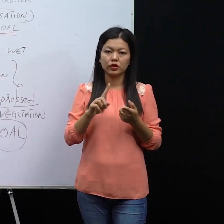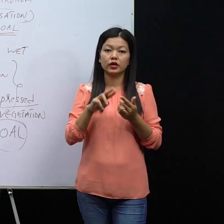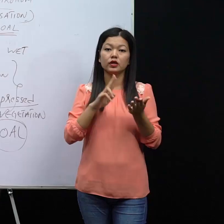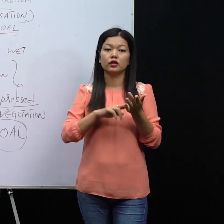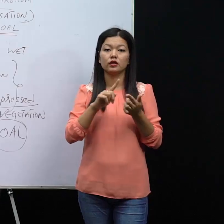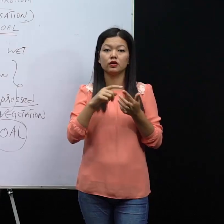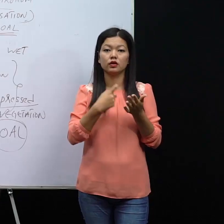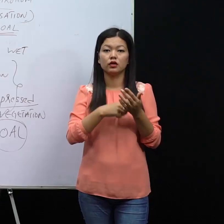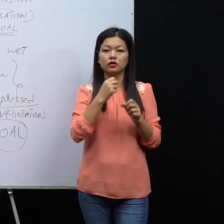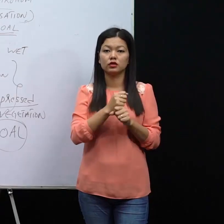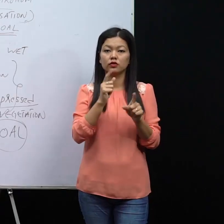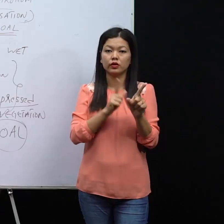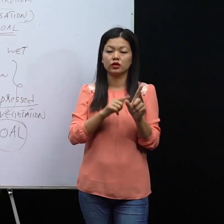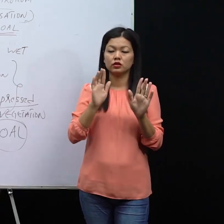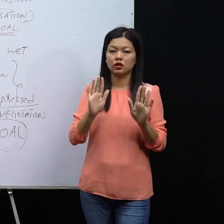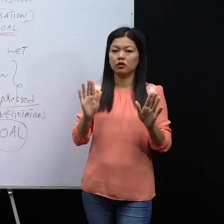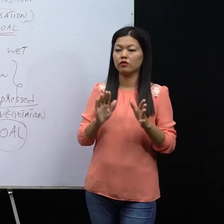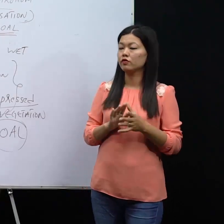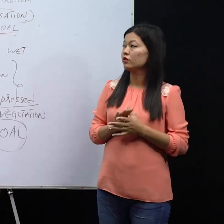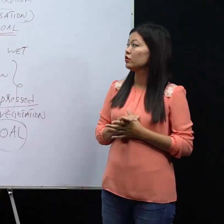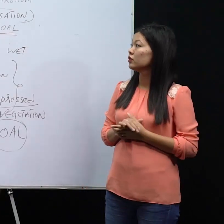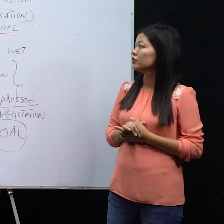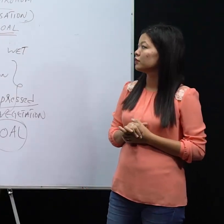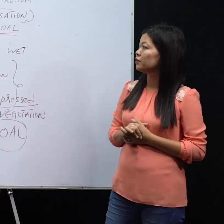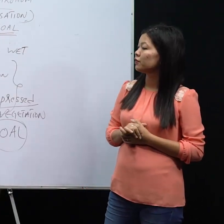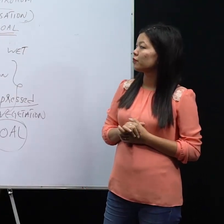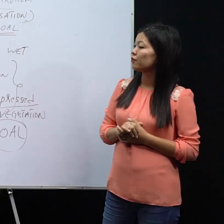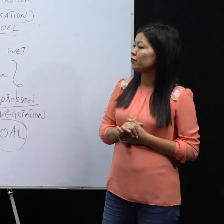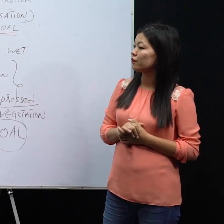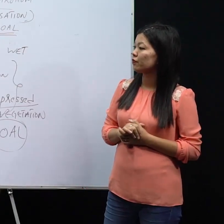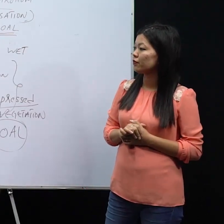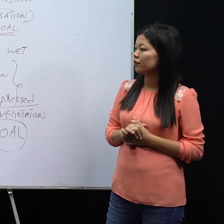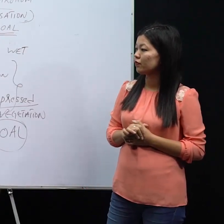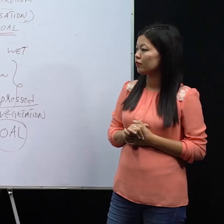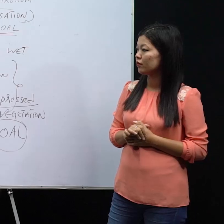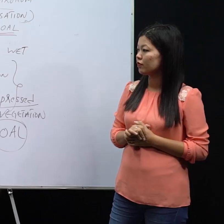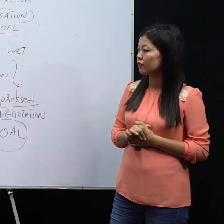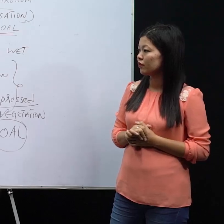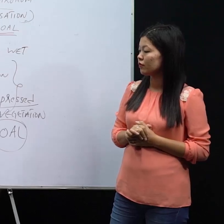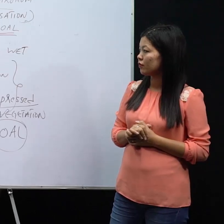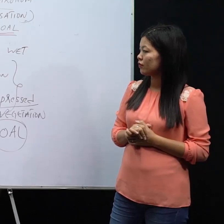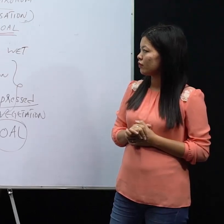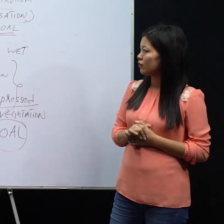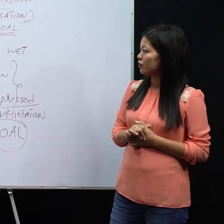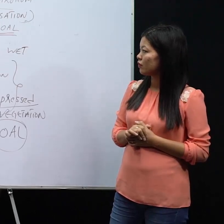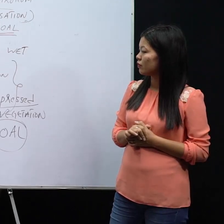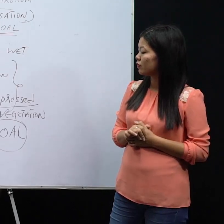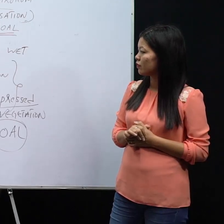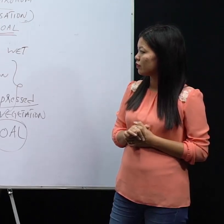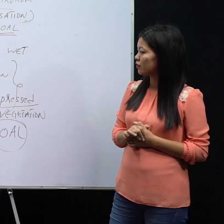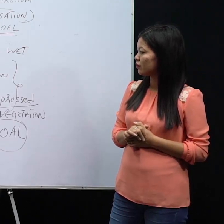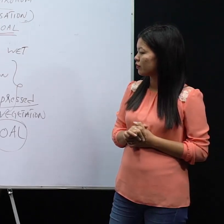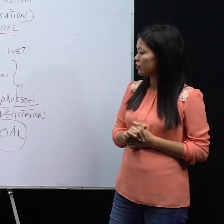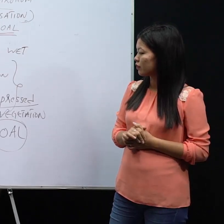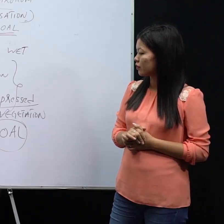27%. So coal contributes like 27% energy requirement, okay? Okay,